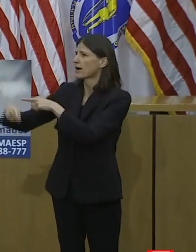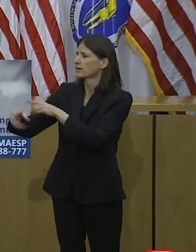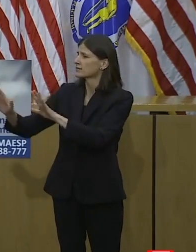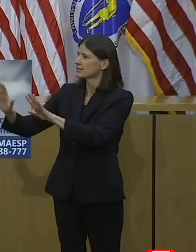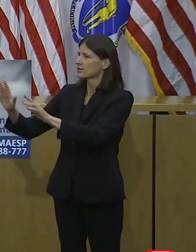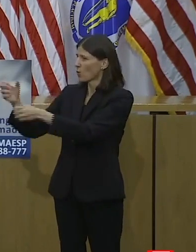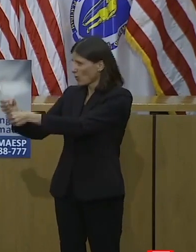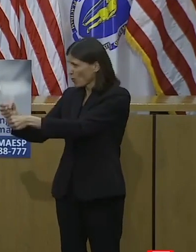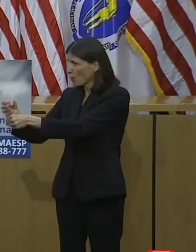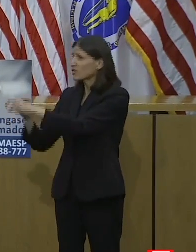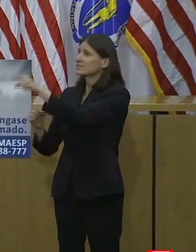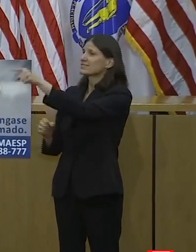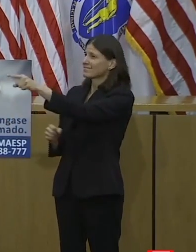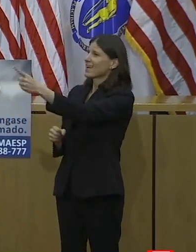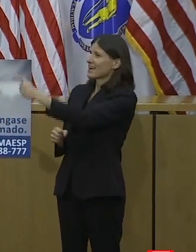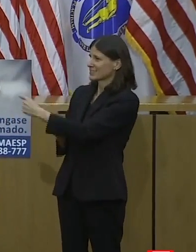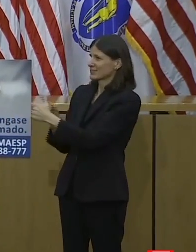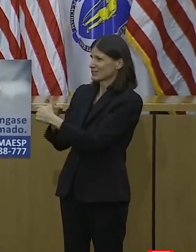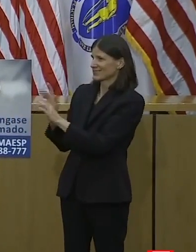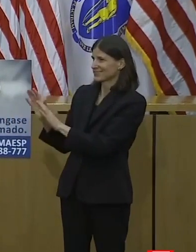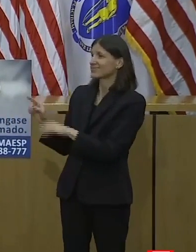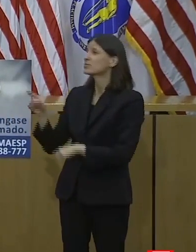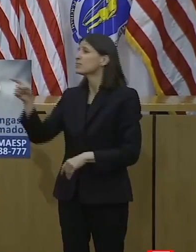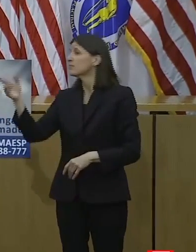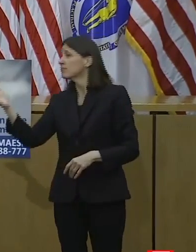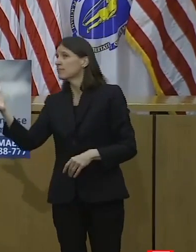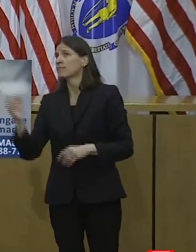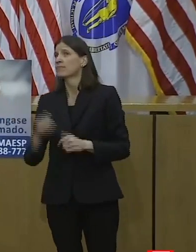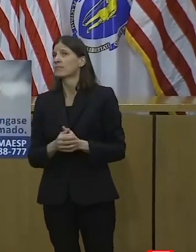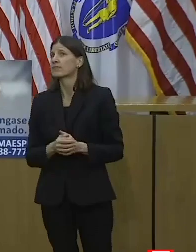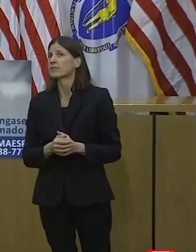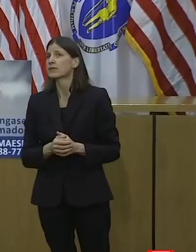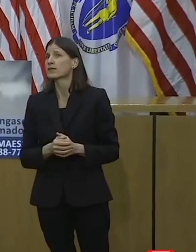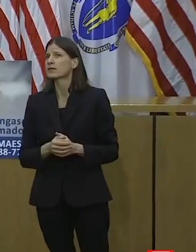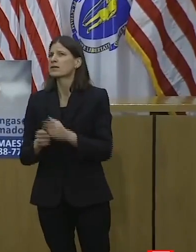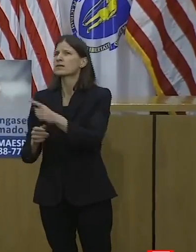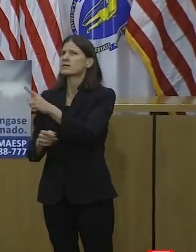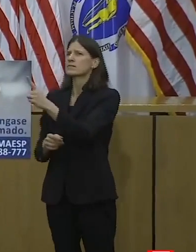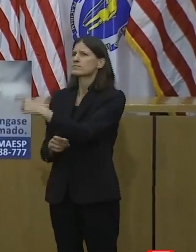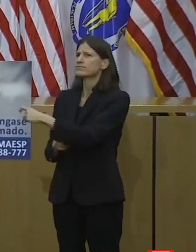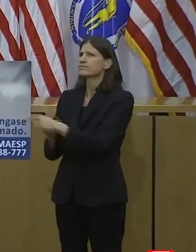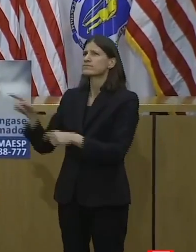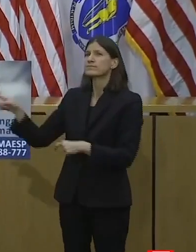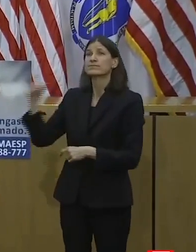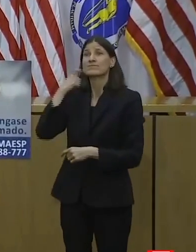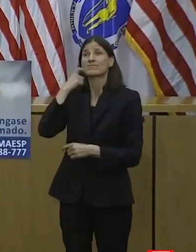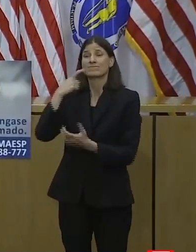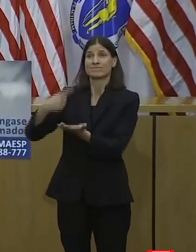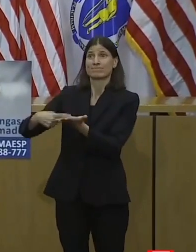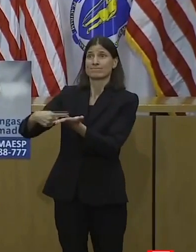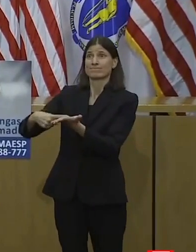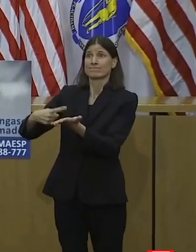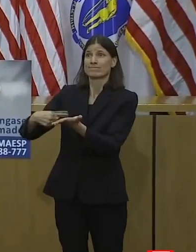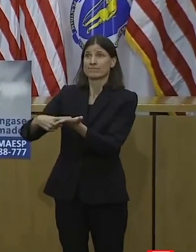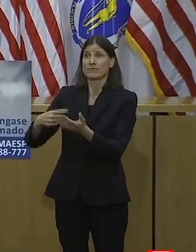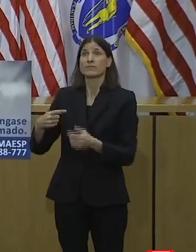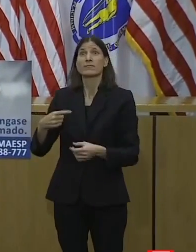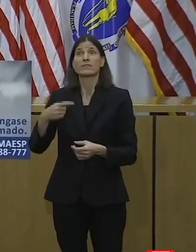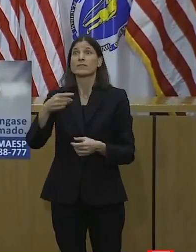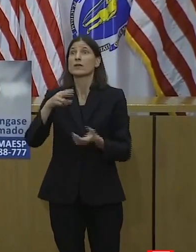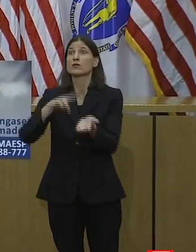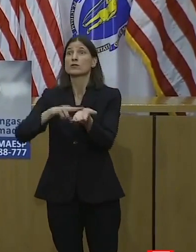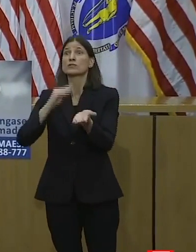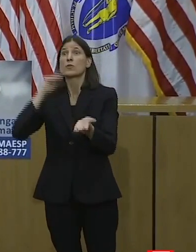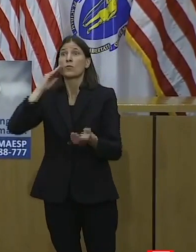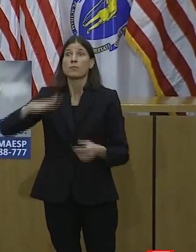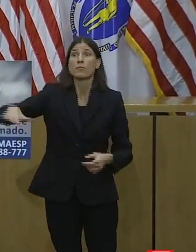an expectation that there will be increasing salaries for these dedicated nursing home employees. They're getting some rate increases. Yep. We've